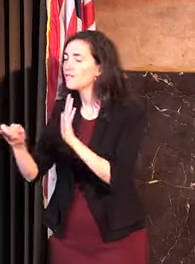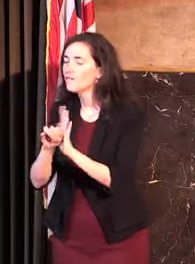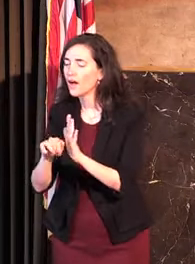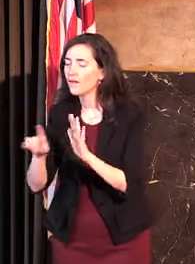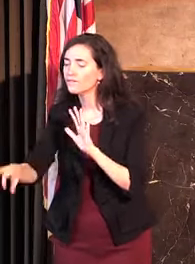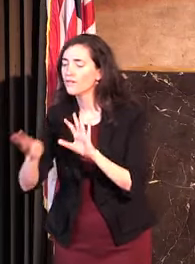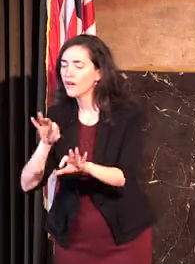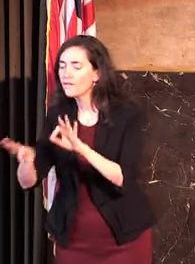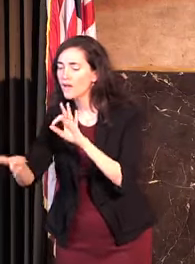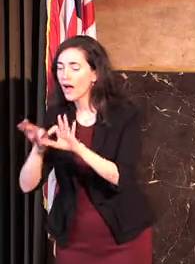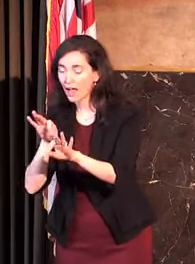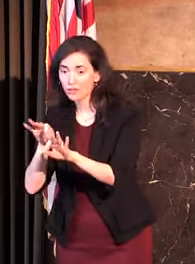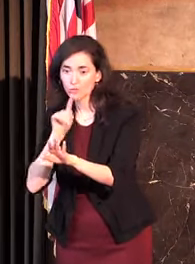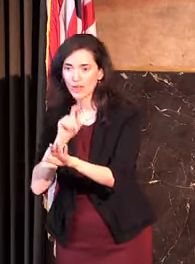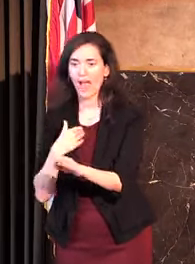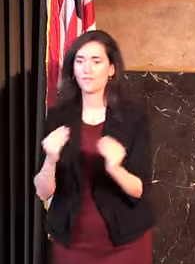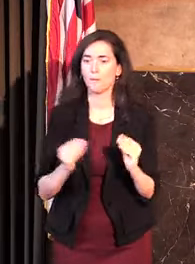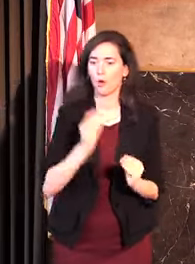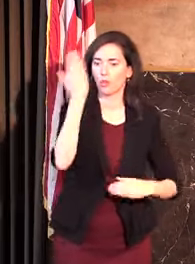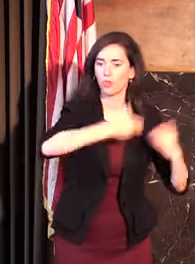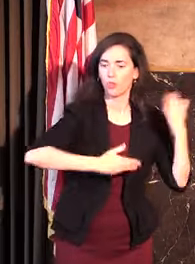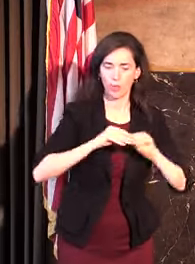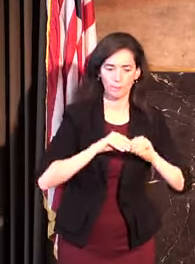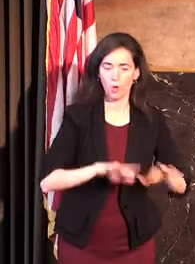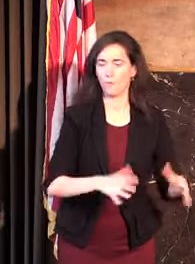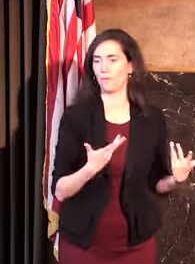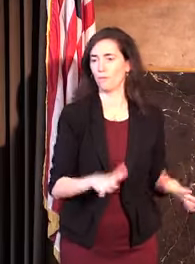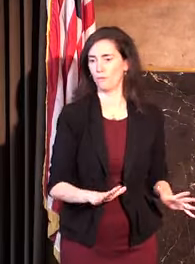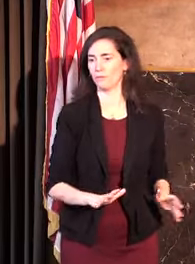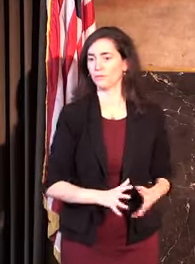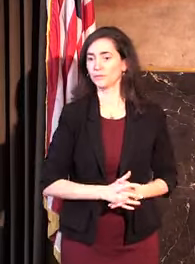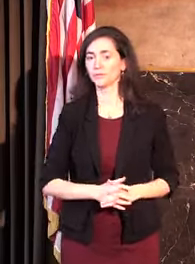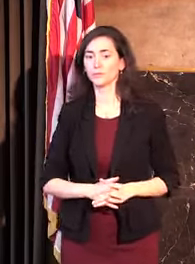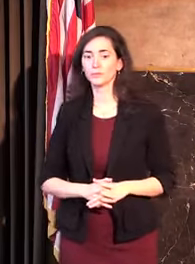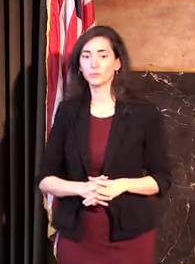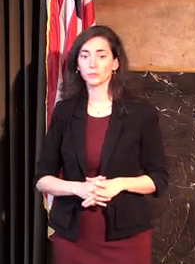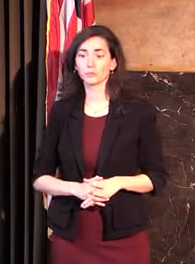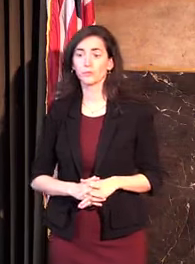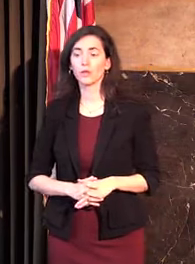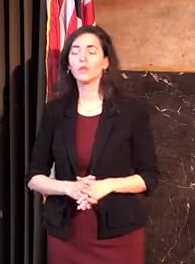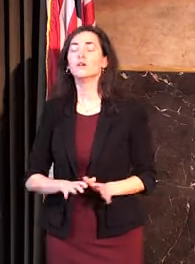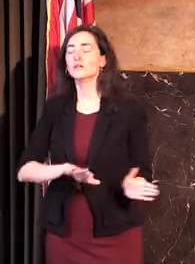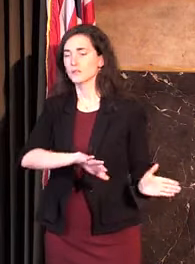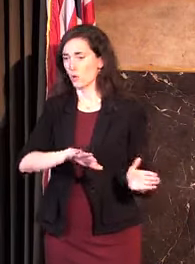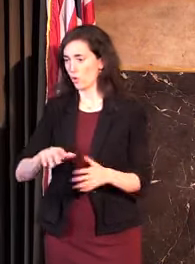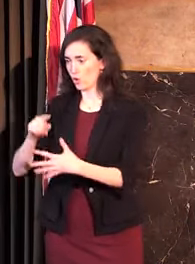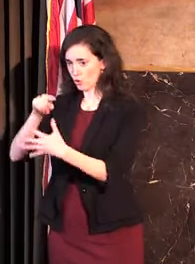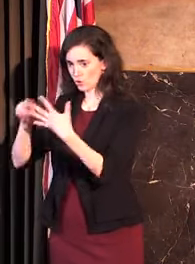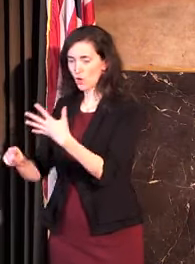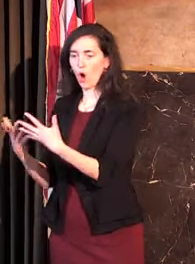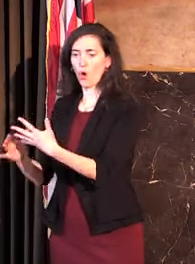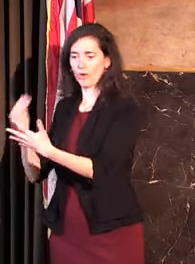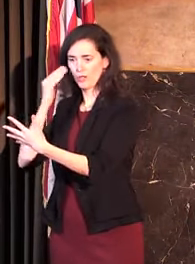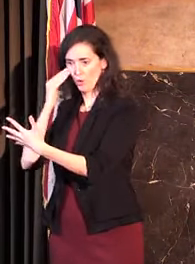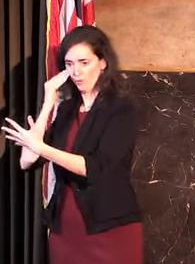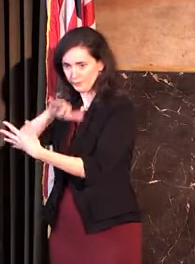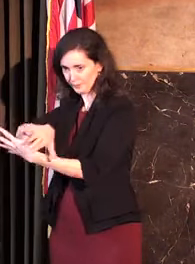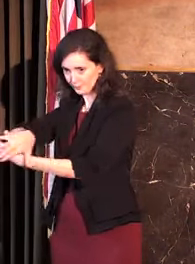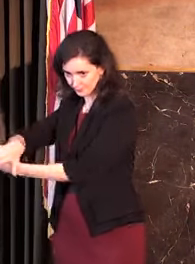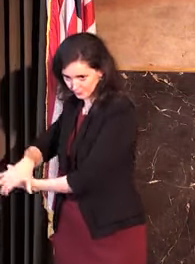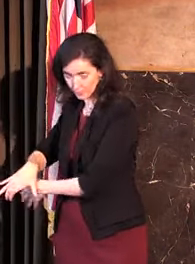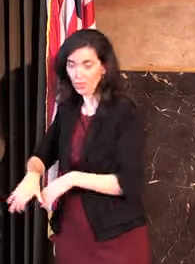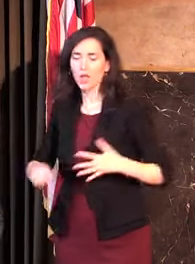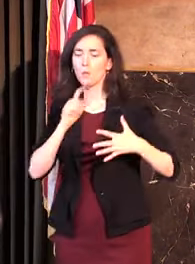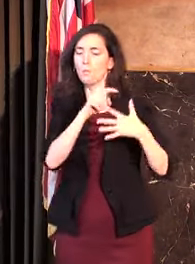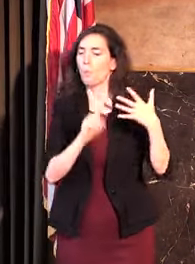we've been able to formally identify. What don't we know right now? We